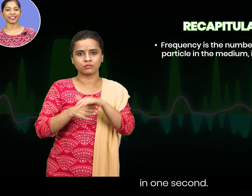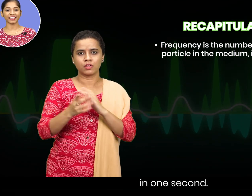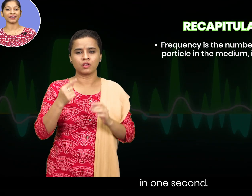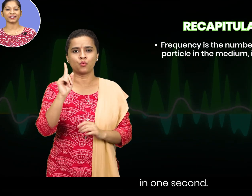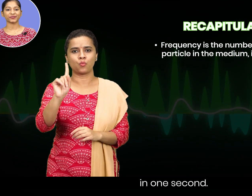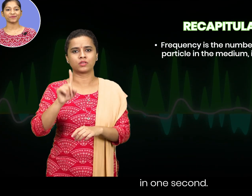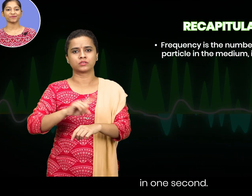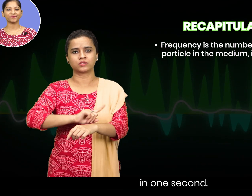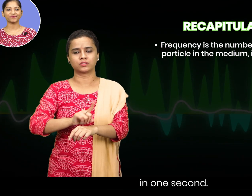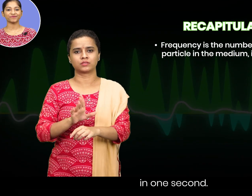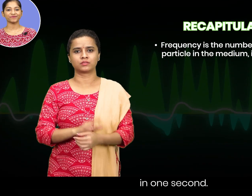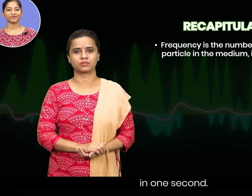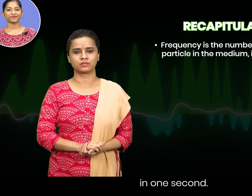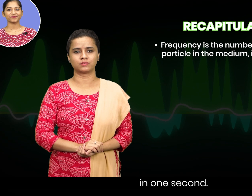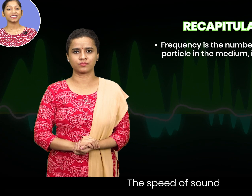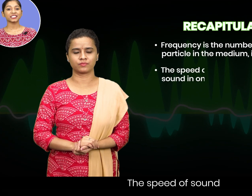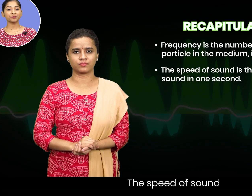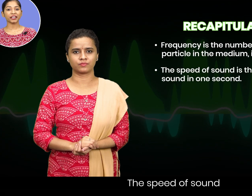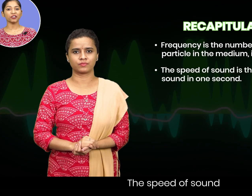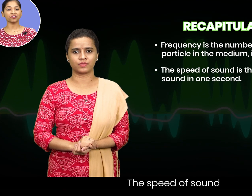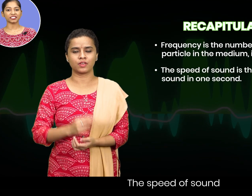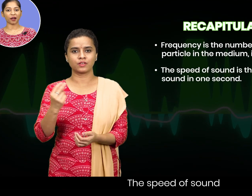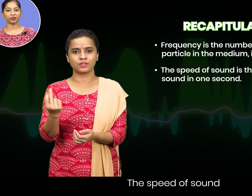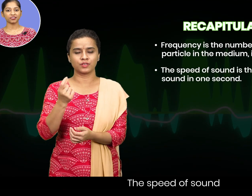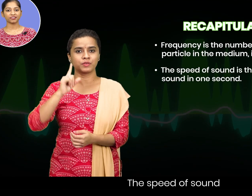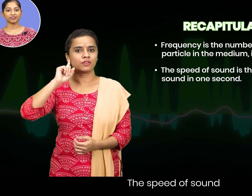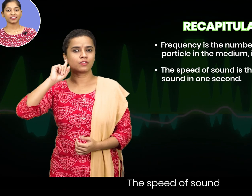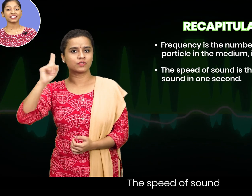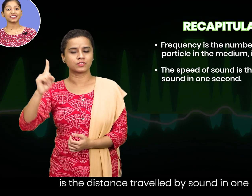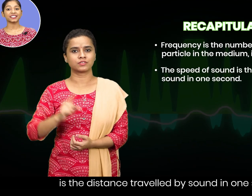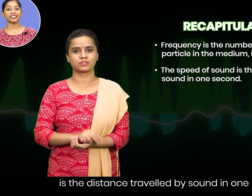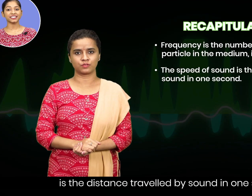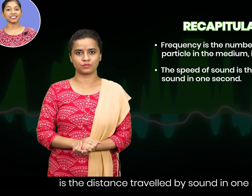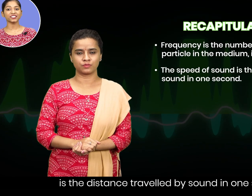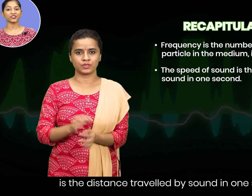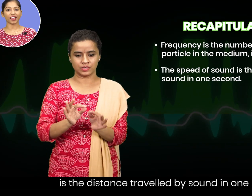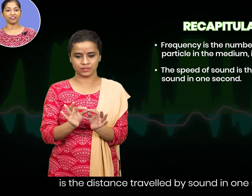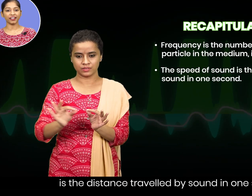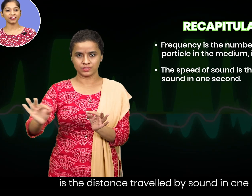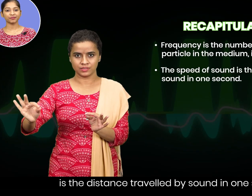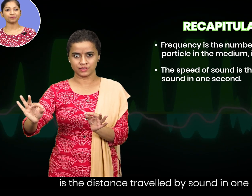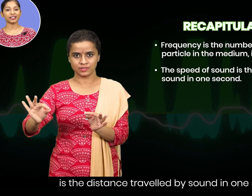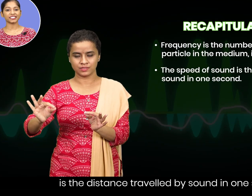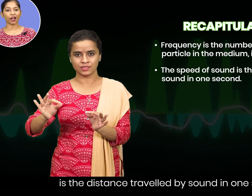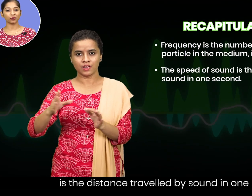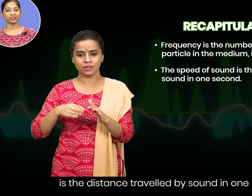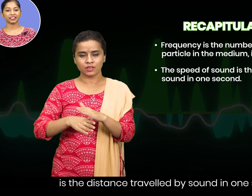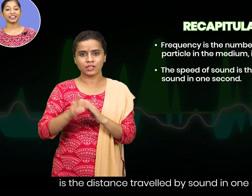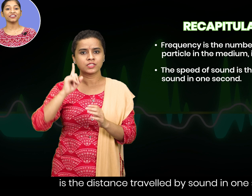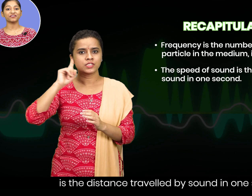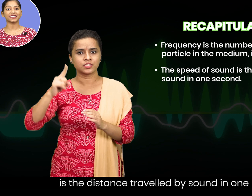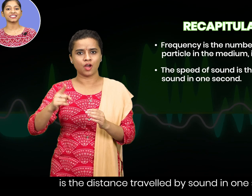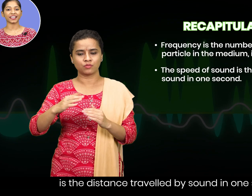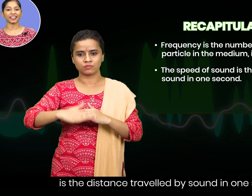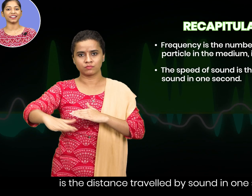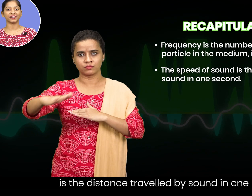1 second. The speed of sound is the distance travelled by sound